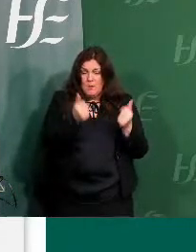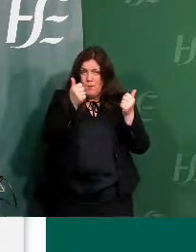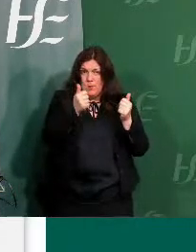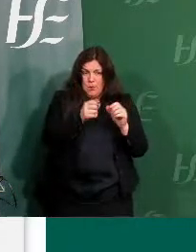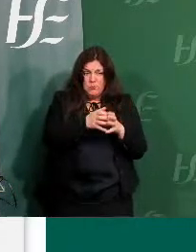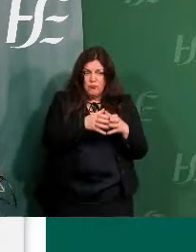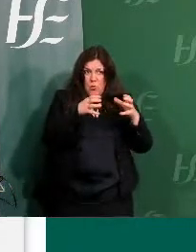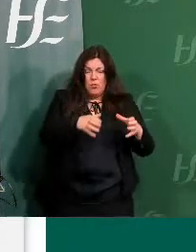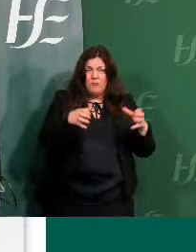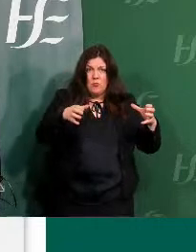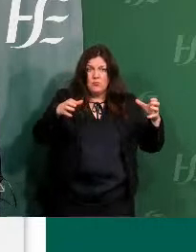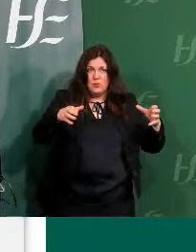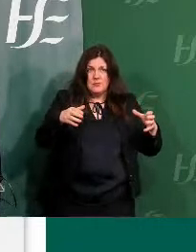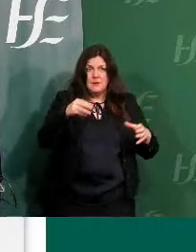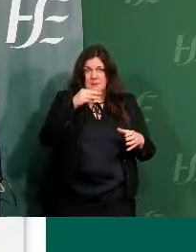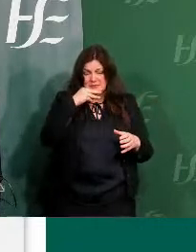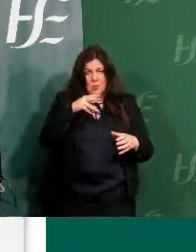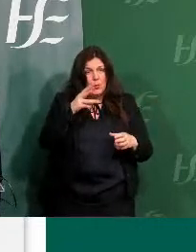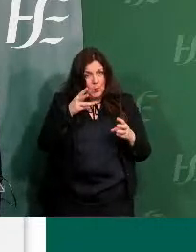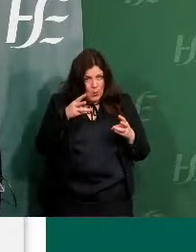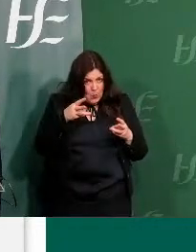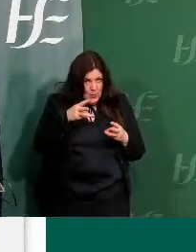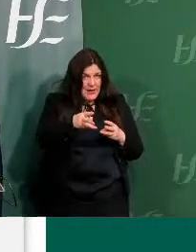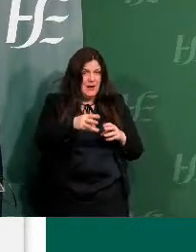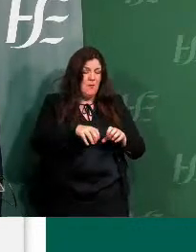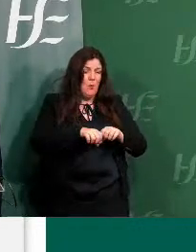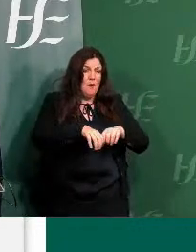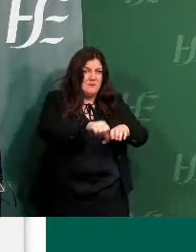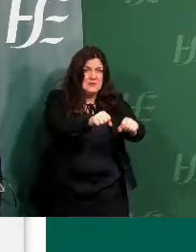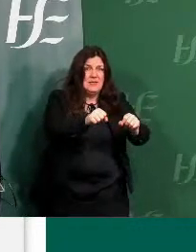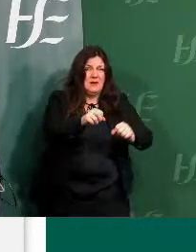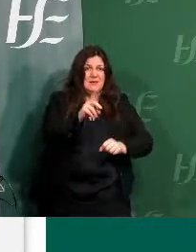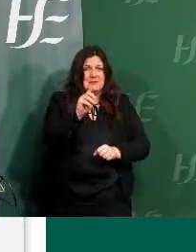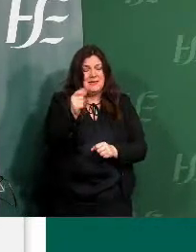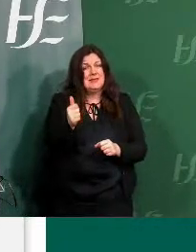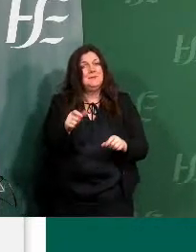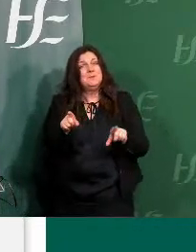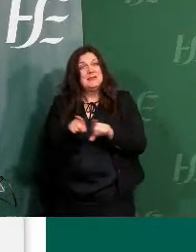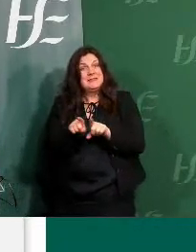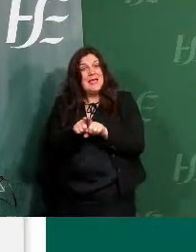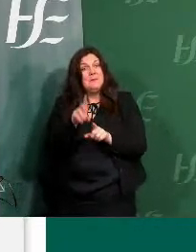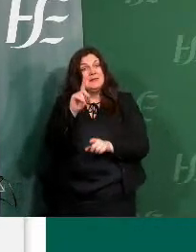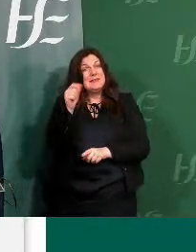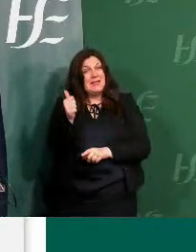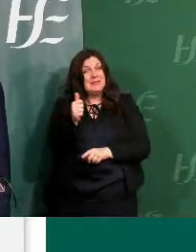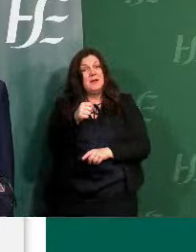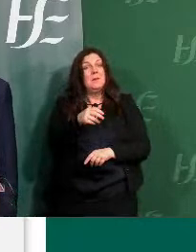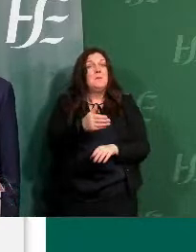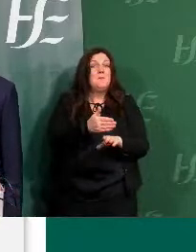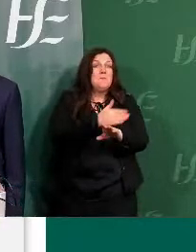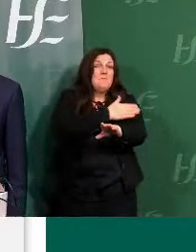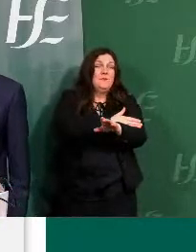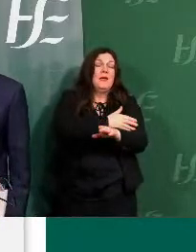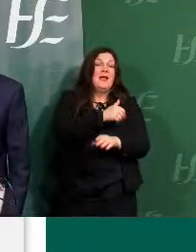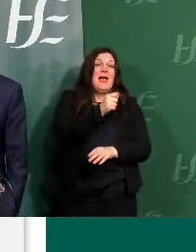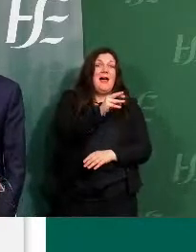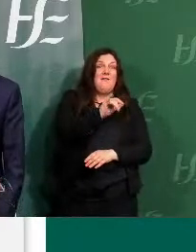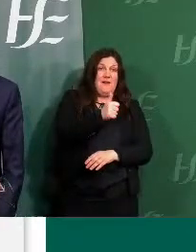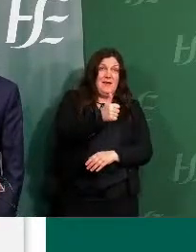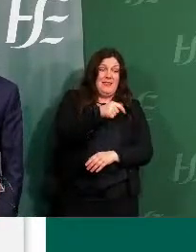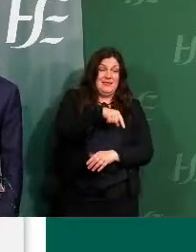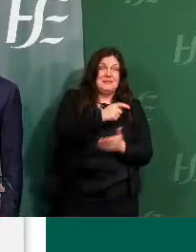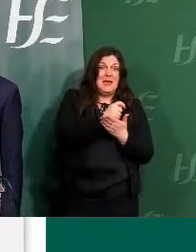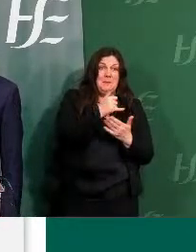it will displace, overtake Delta in much the same way as the Delta overtook the Alpha this time last year.